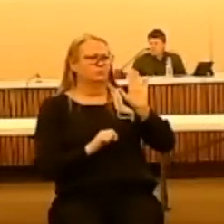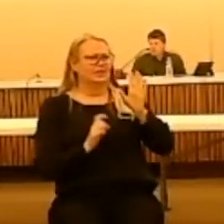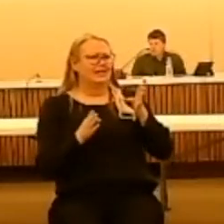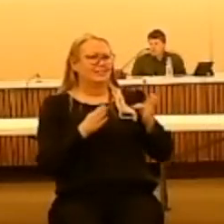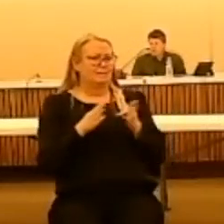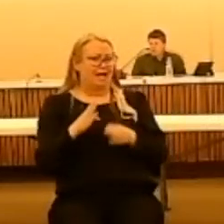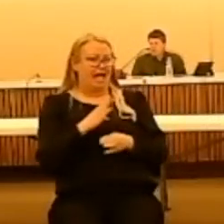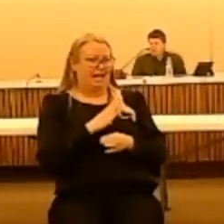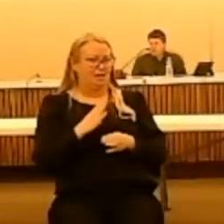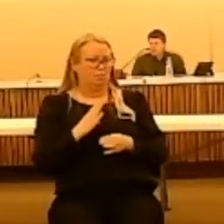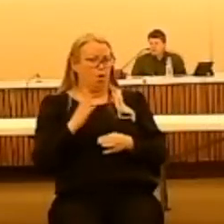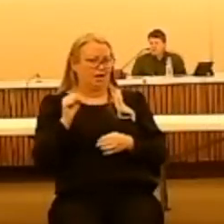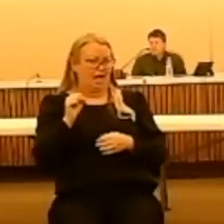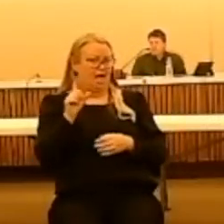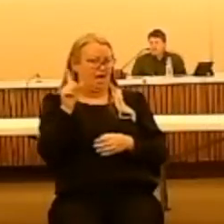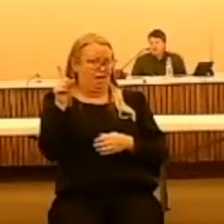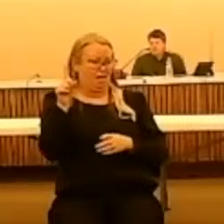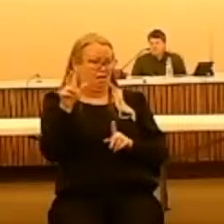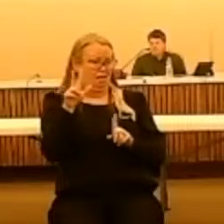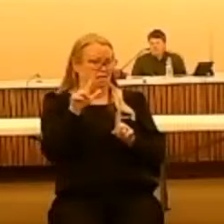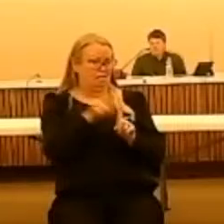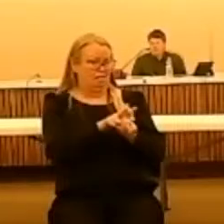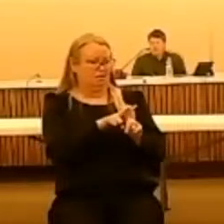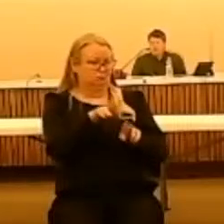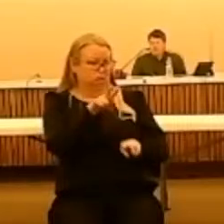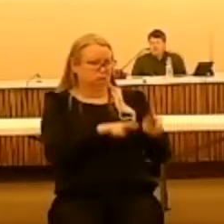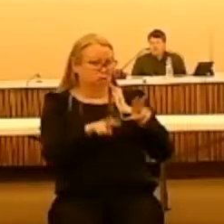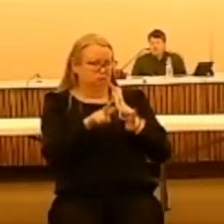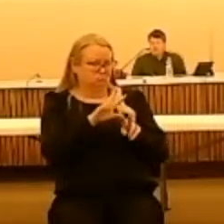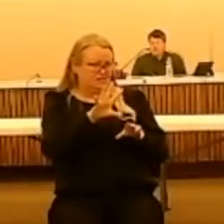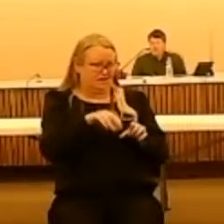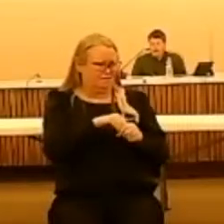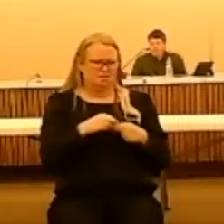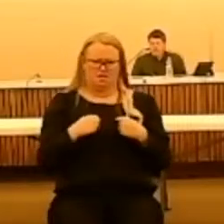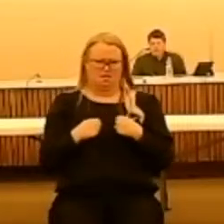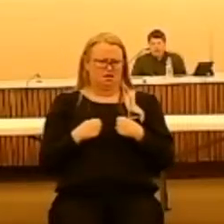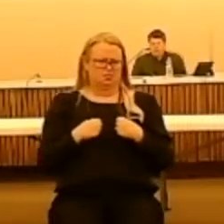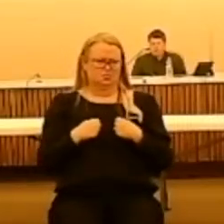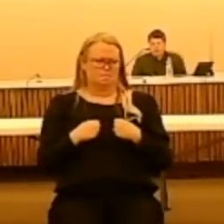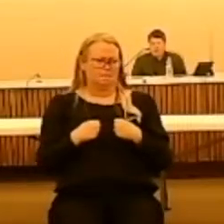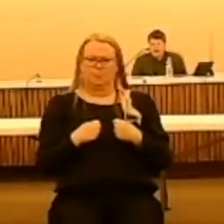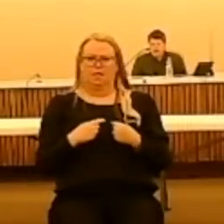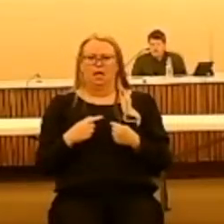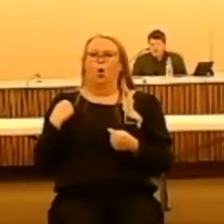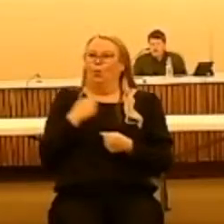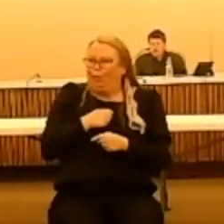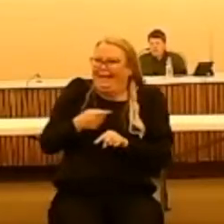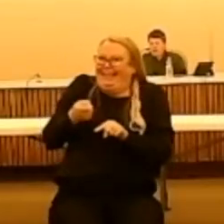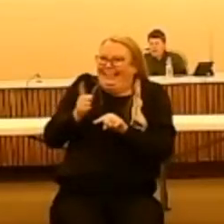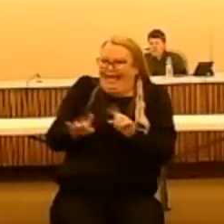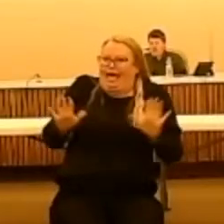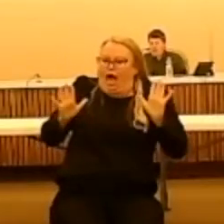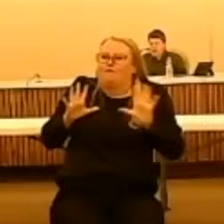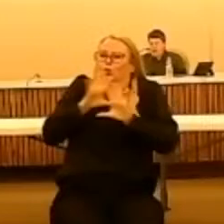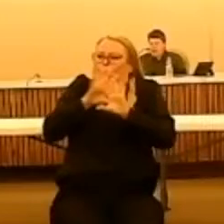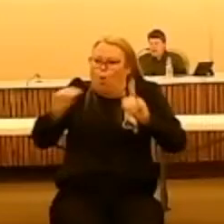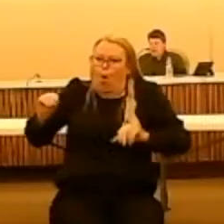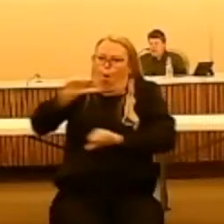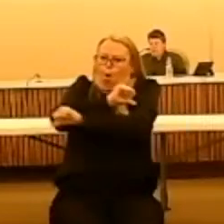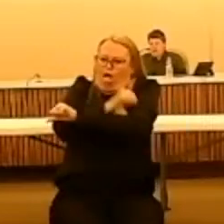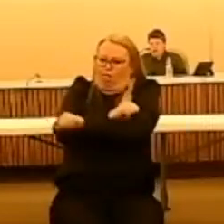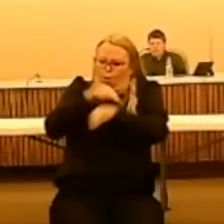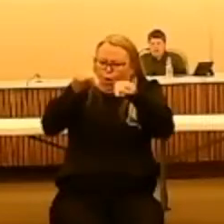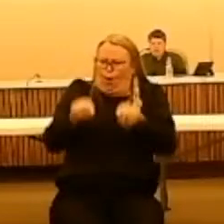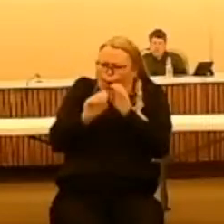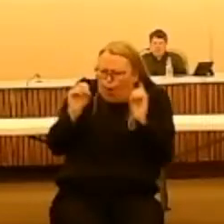could address that. That's their duty to, or their job to. They have to address it. We Right. can't. Right. But they look at it, and